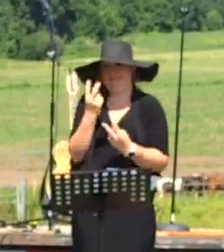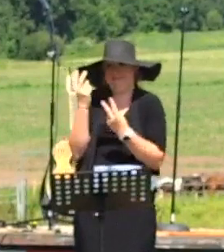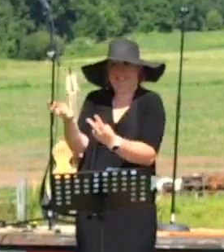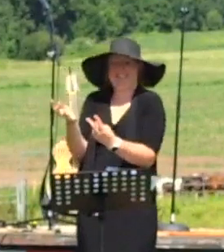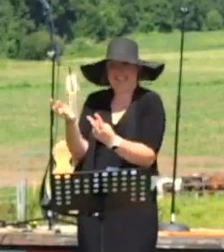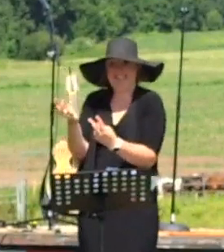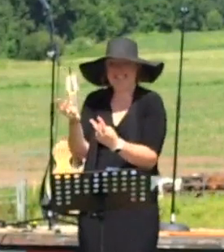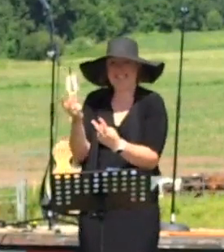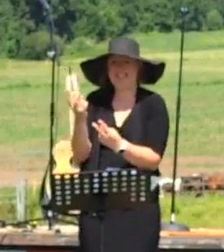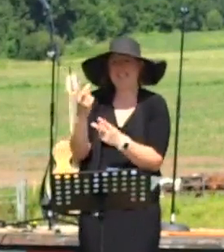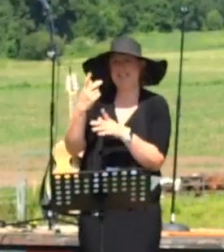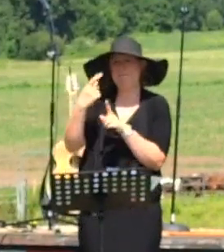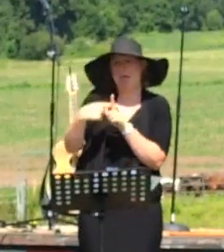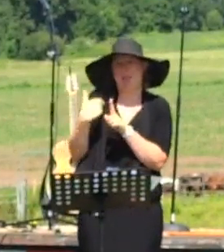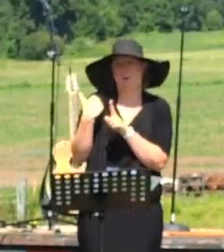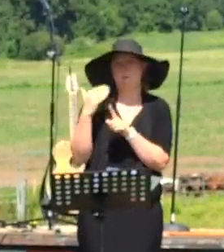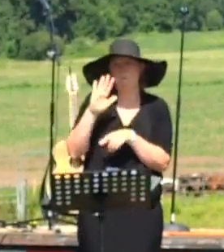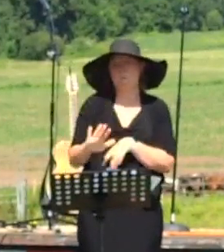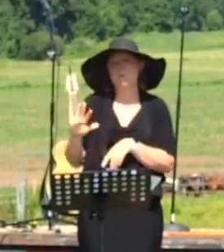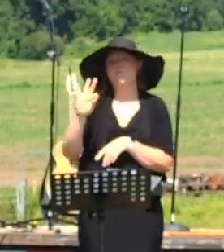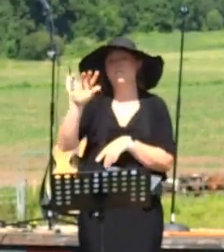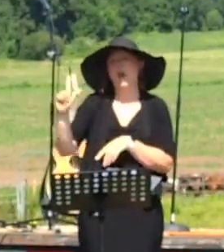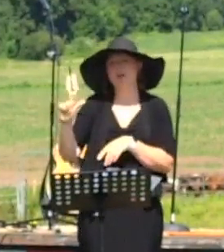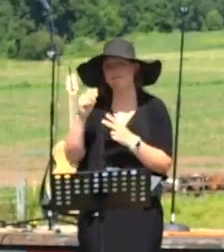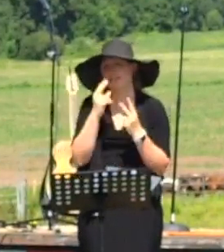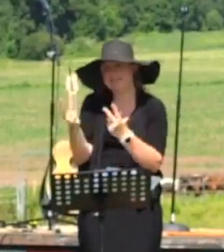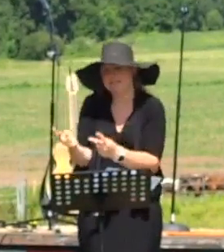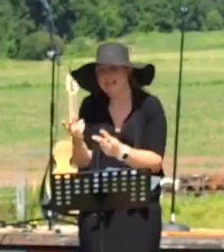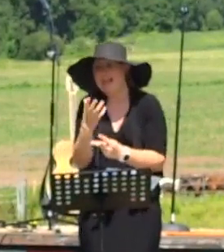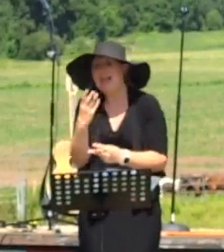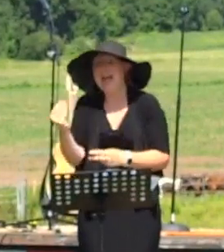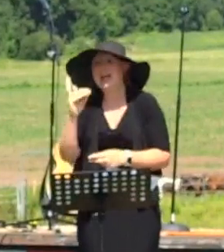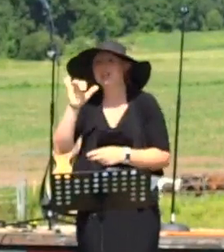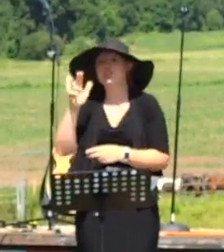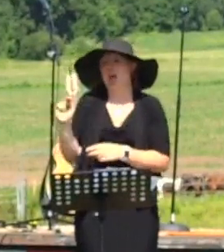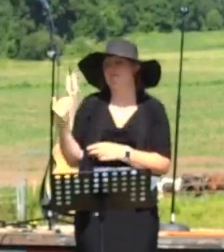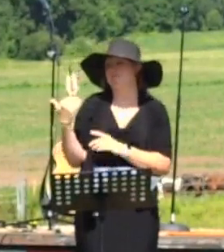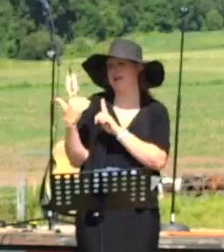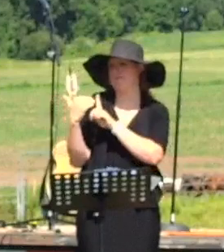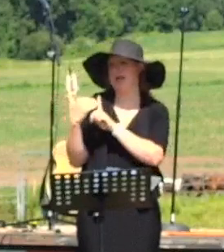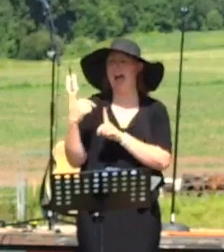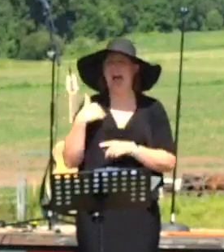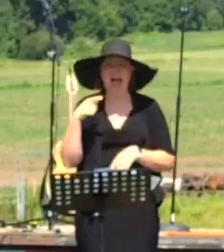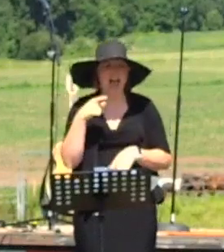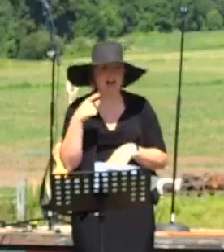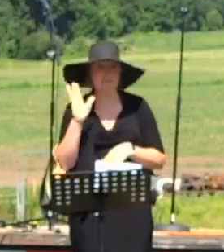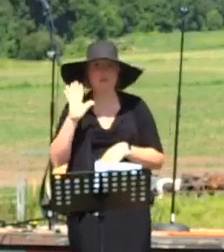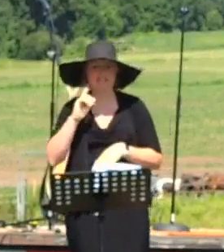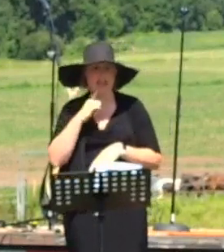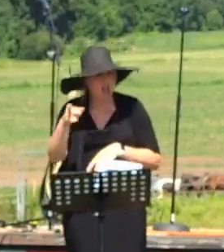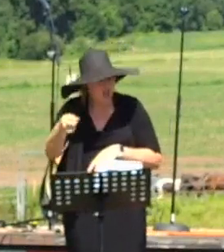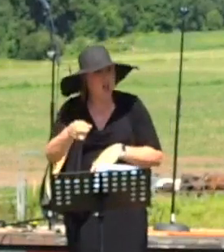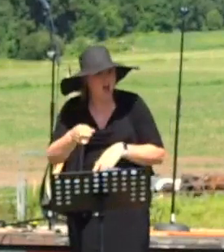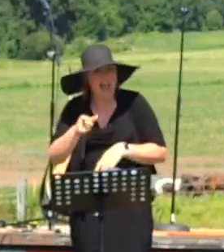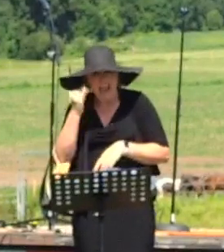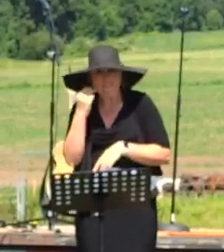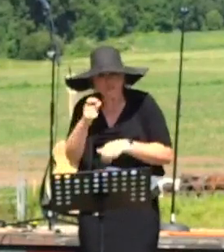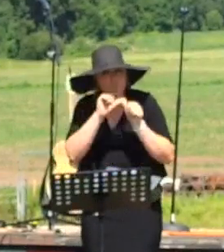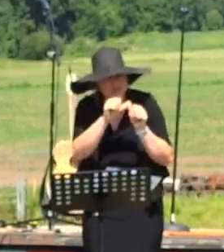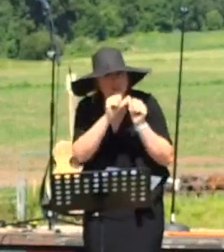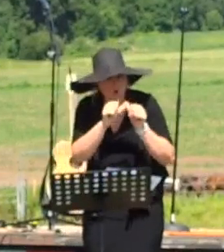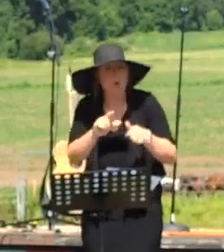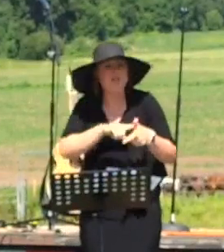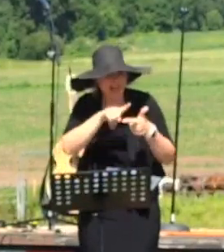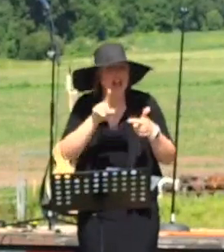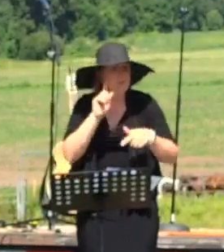her about a month ago on her base, and John reminded me that I used to threaten her with military school, because let me tell you, teenage